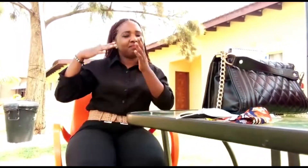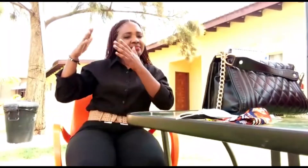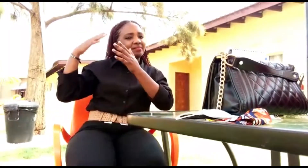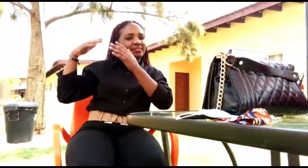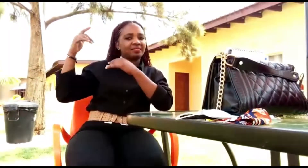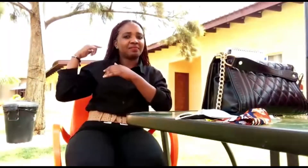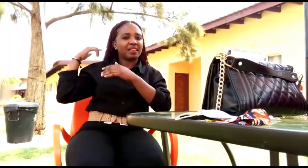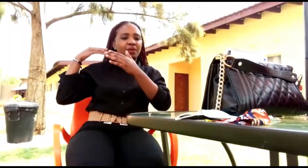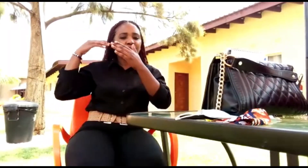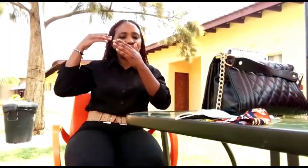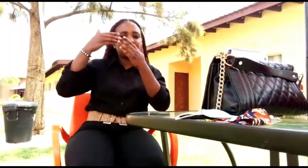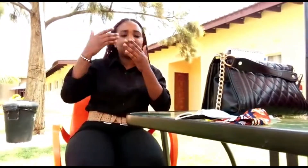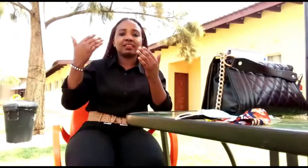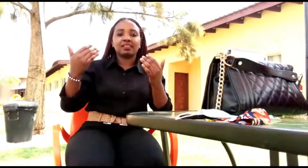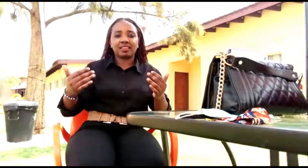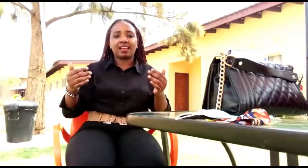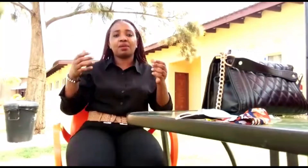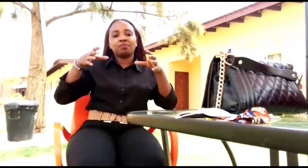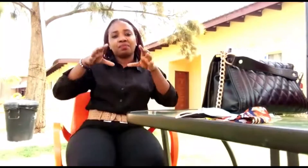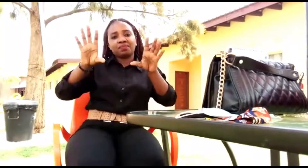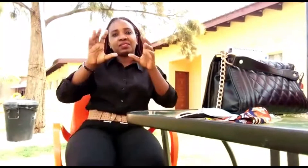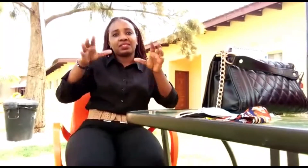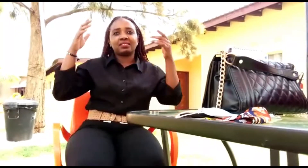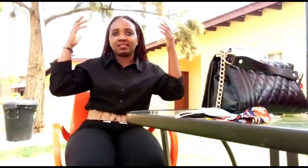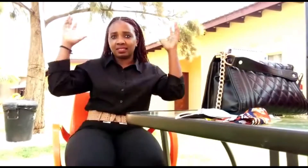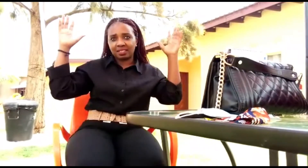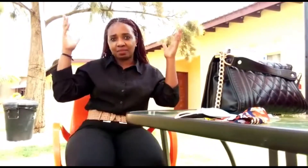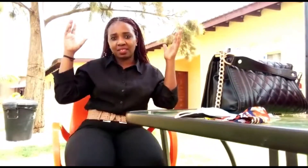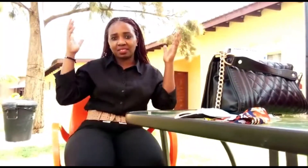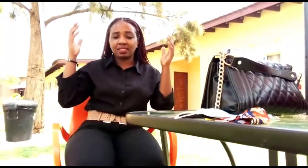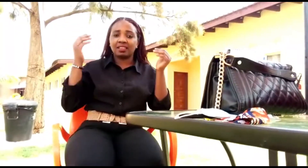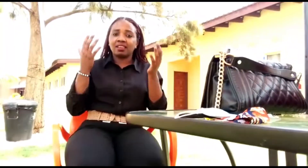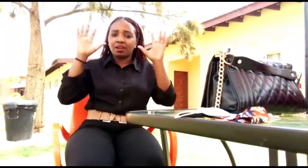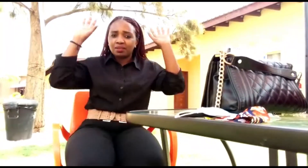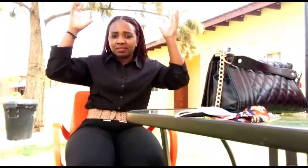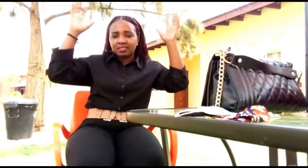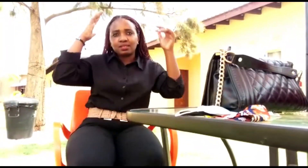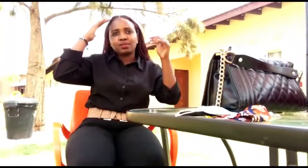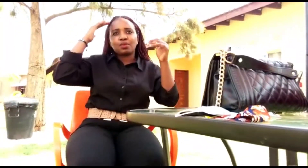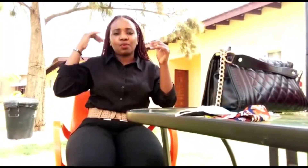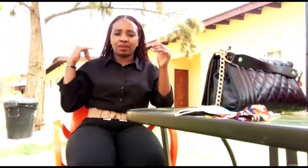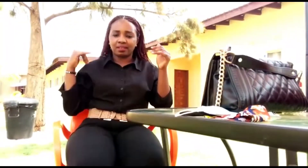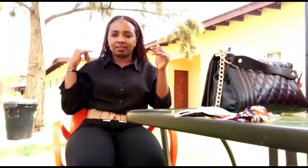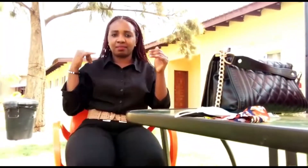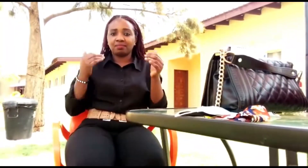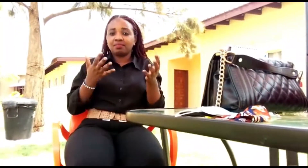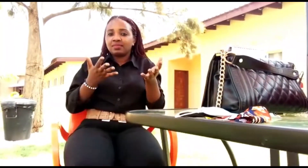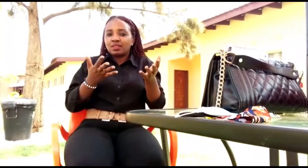We are gonna scale through the sky together.